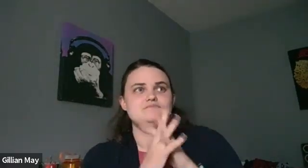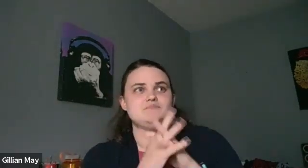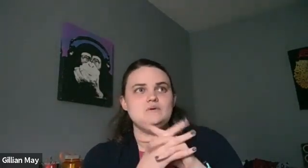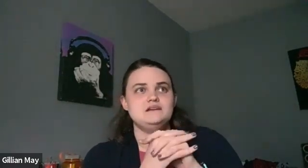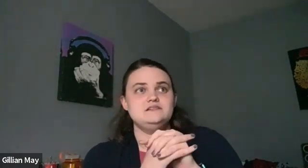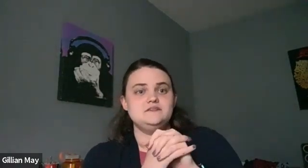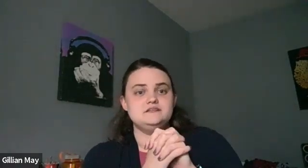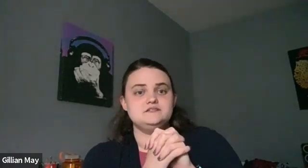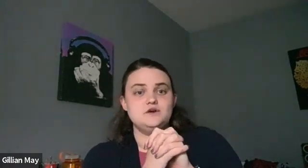some more activities. So